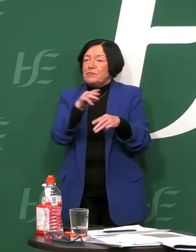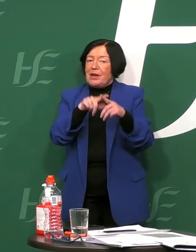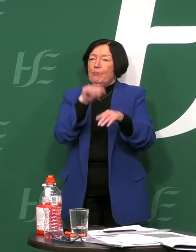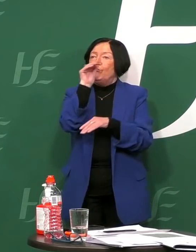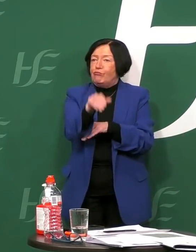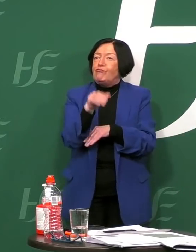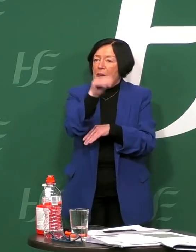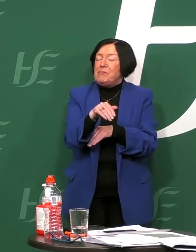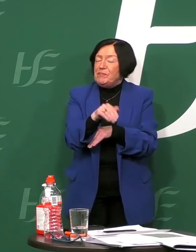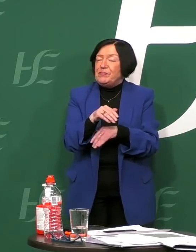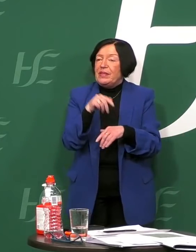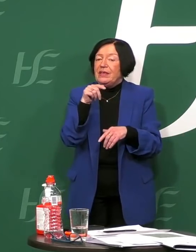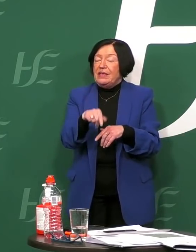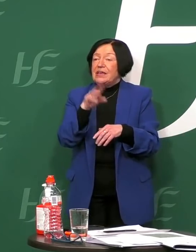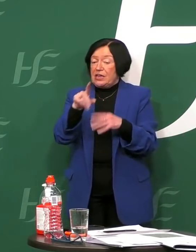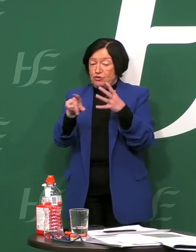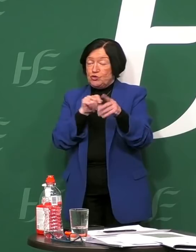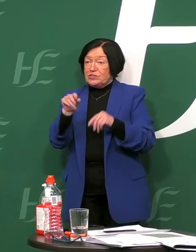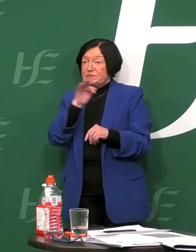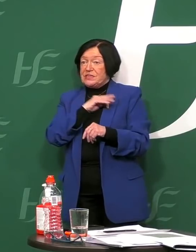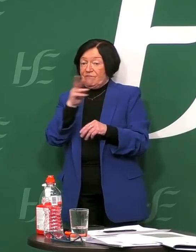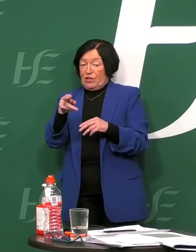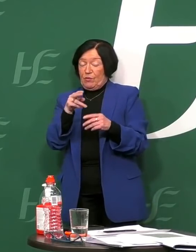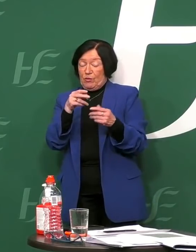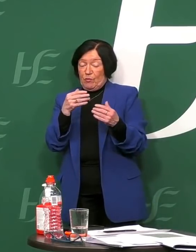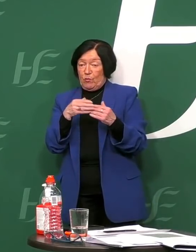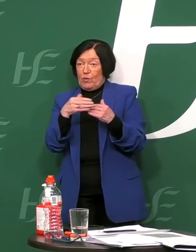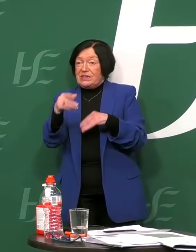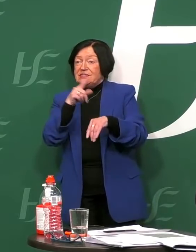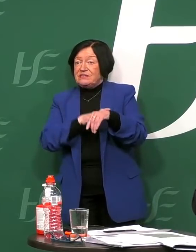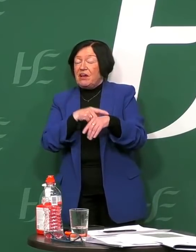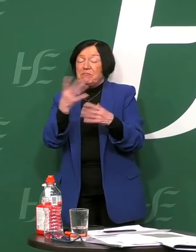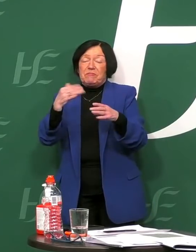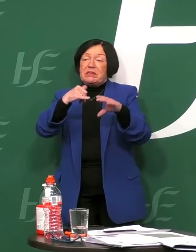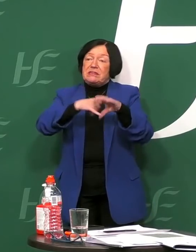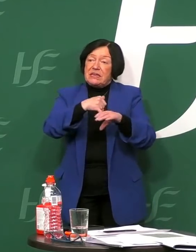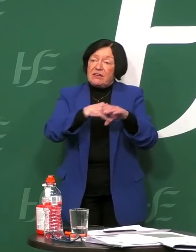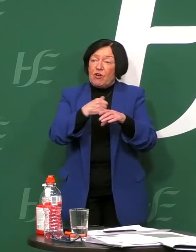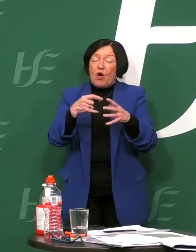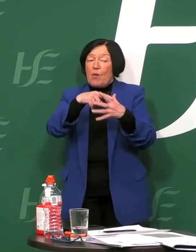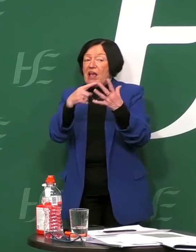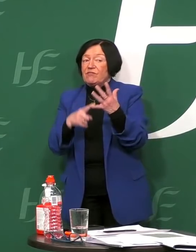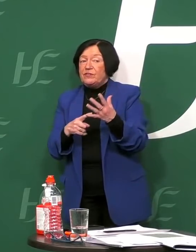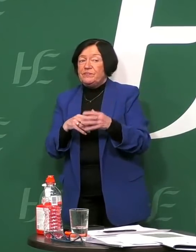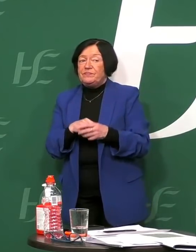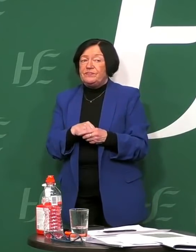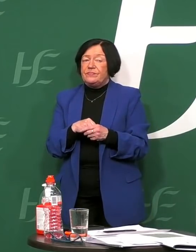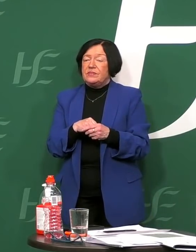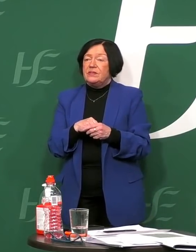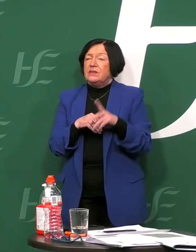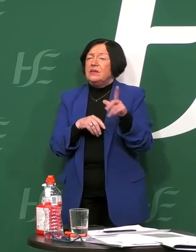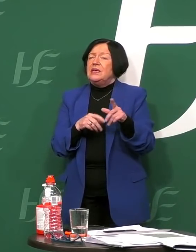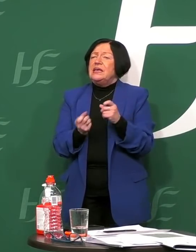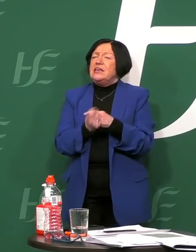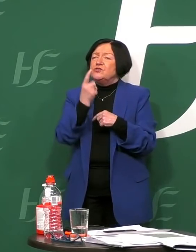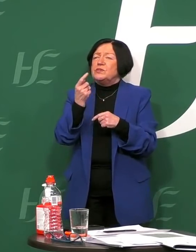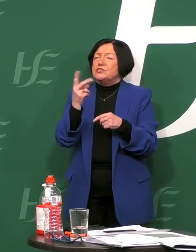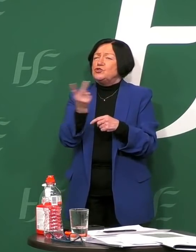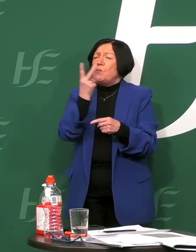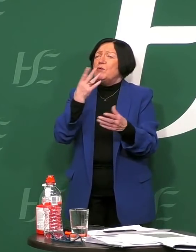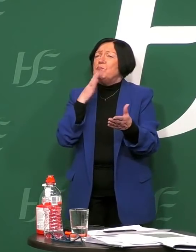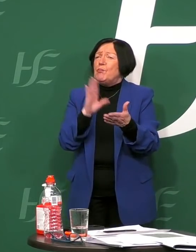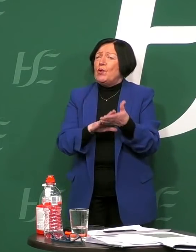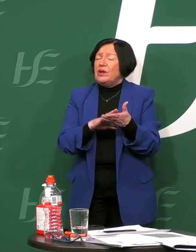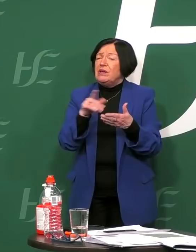them. And obviously they can choose themselves when their 6 months is up to maybe go to a pharmacy or whatever else as well. With double bookings